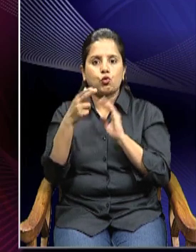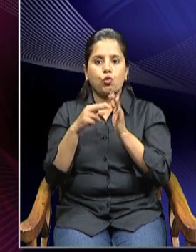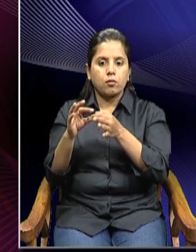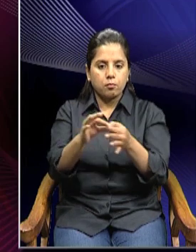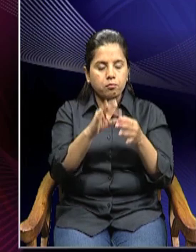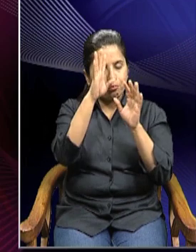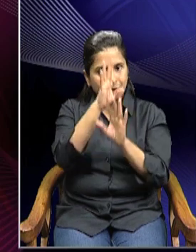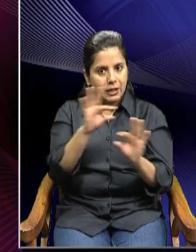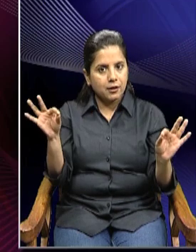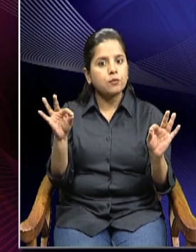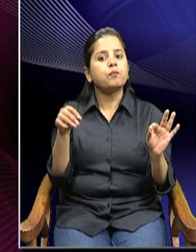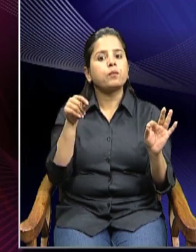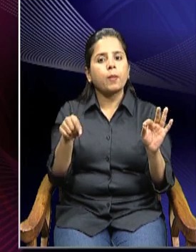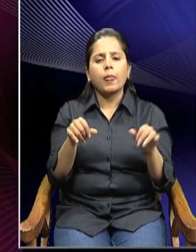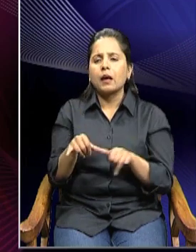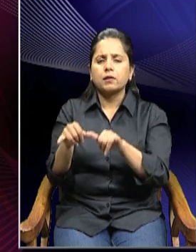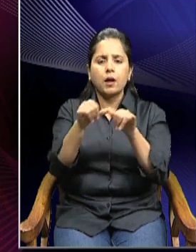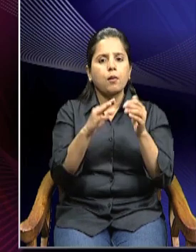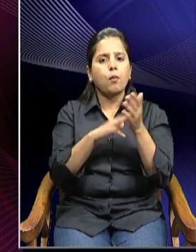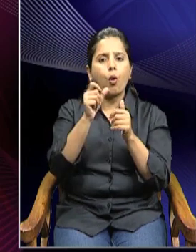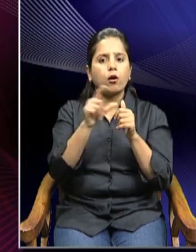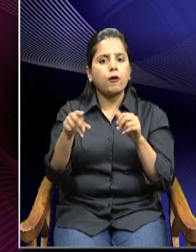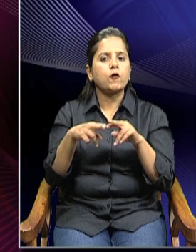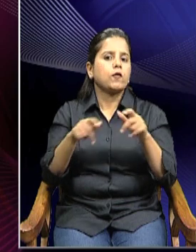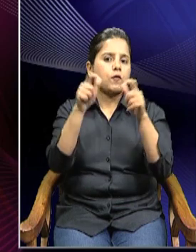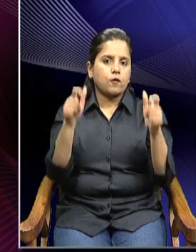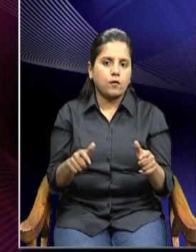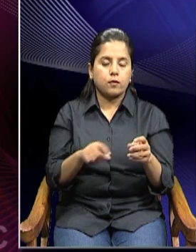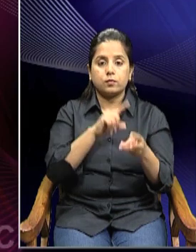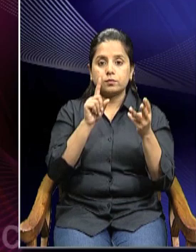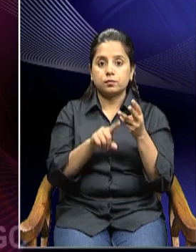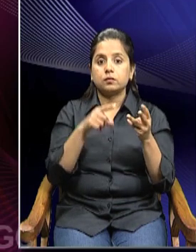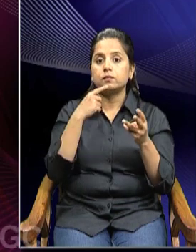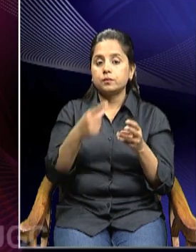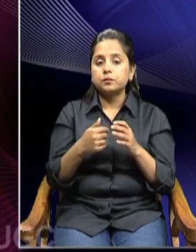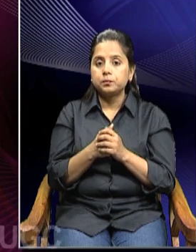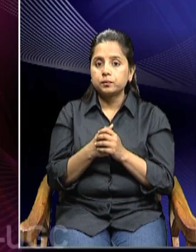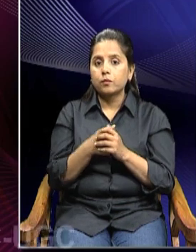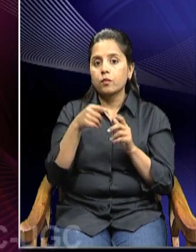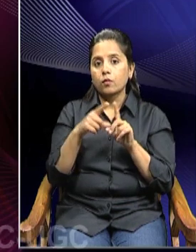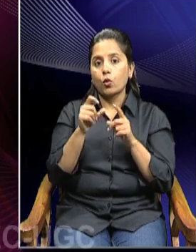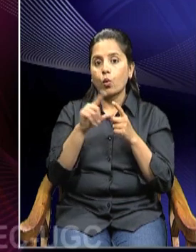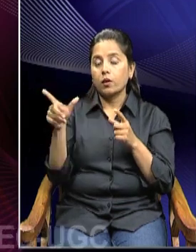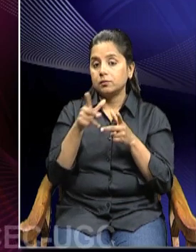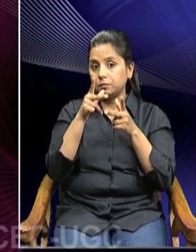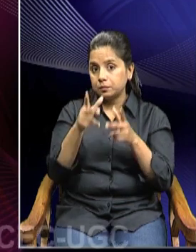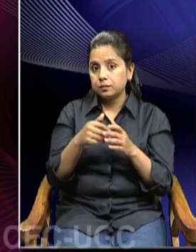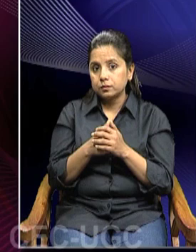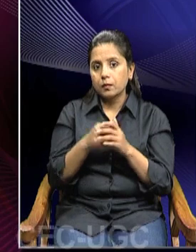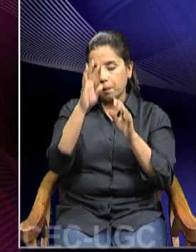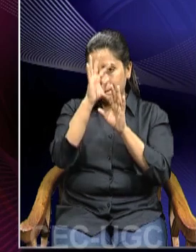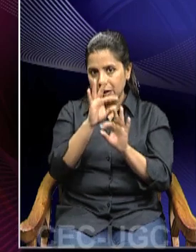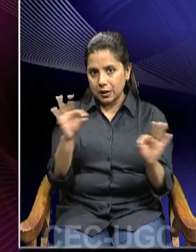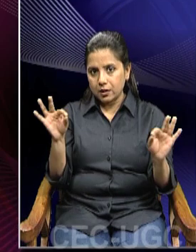peace based on common moral foundation. The third condition, Doyle says, is